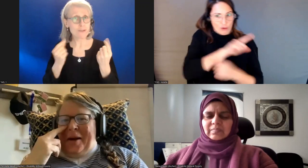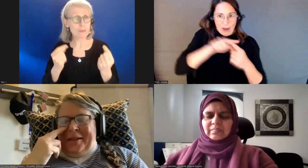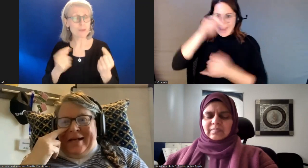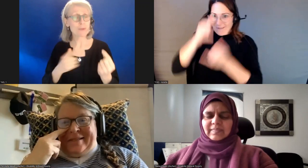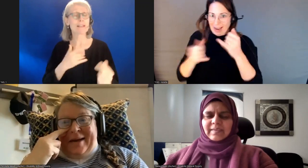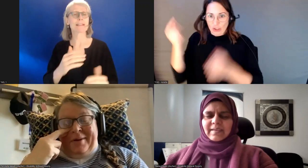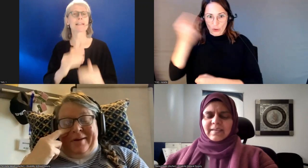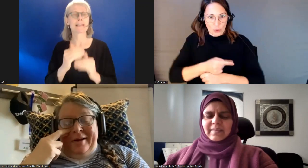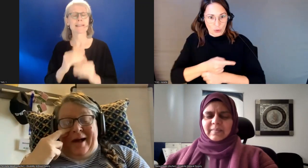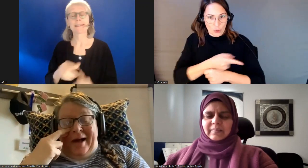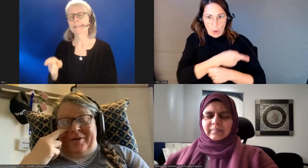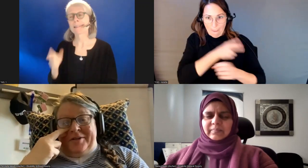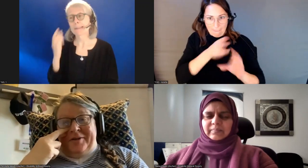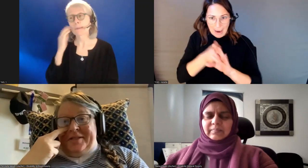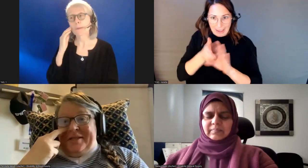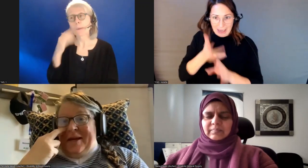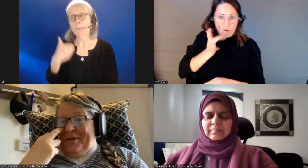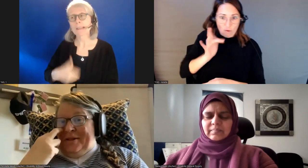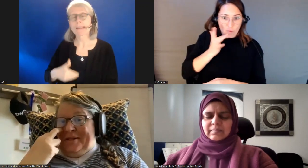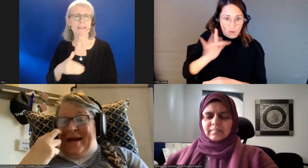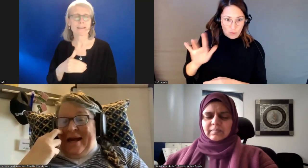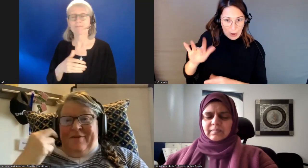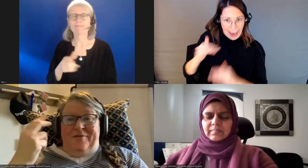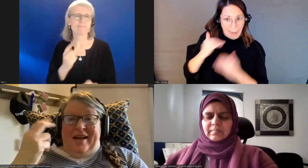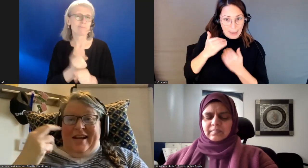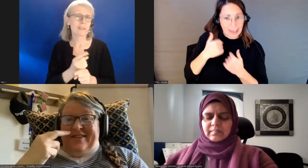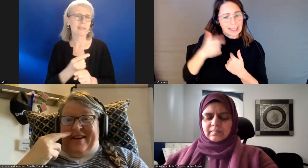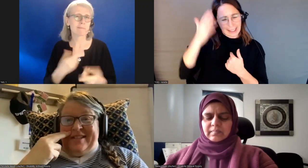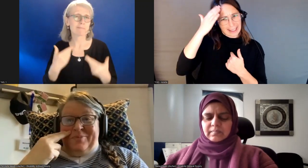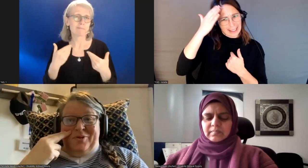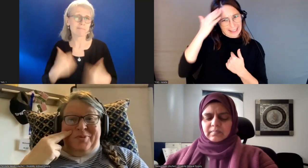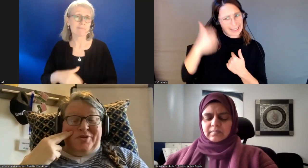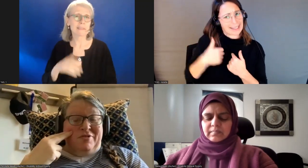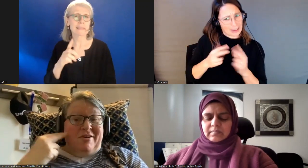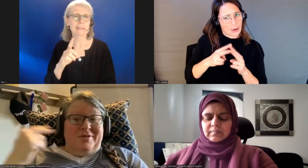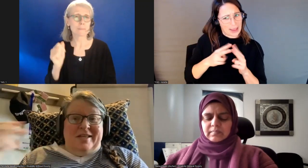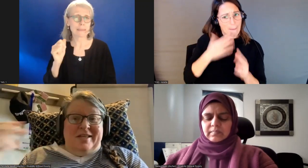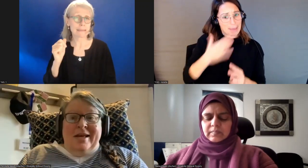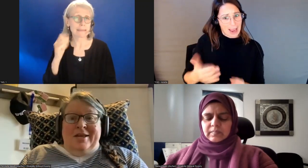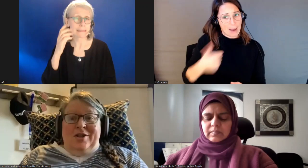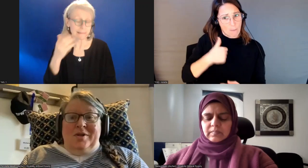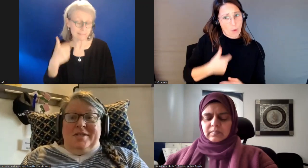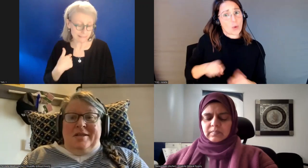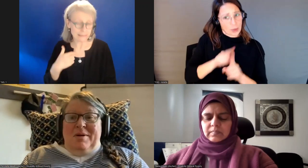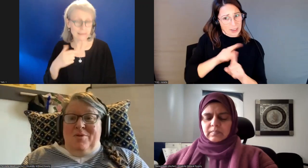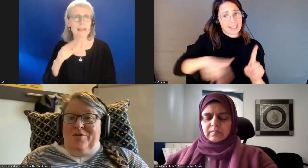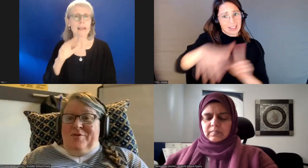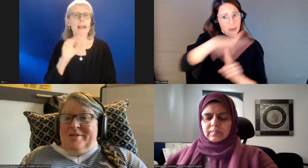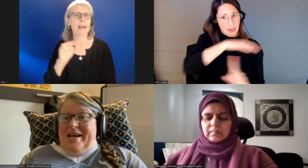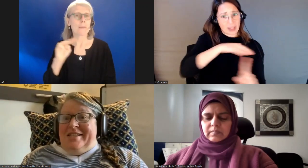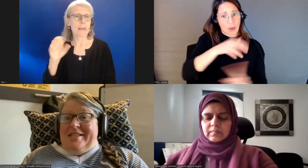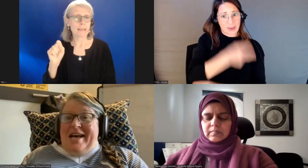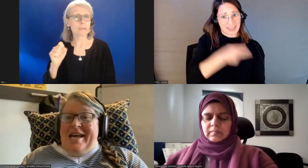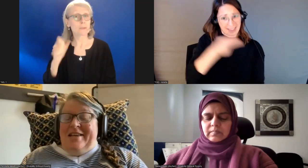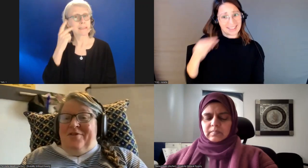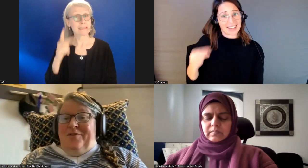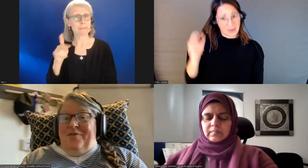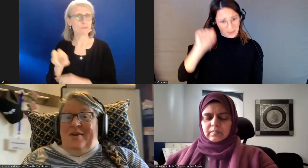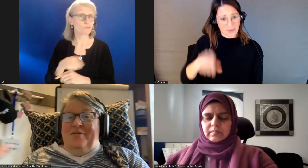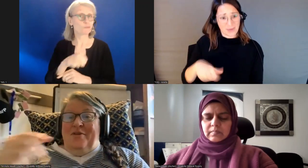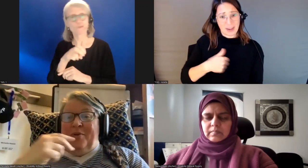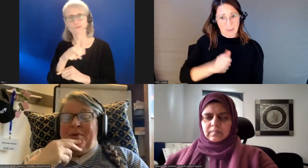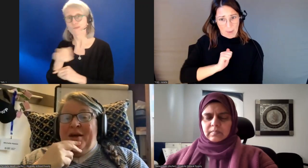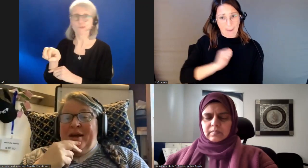me so well. Yes, I'm also disabled. I have fairly advanced multiple sclerosis. You will see me move from side to side